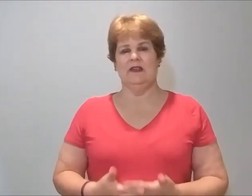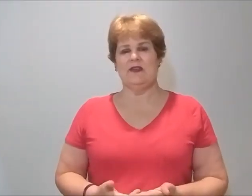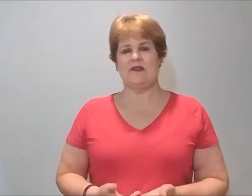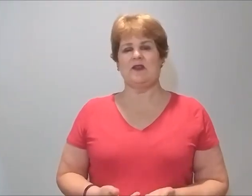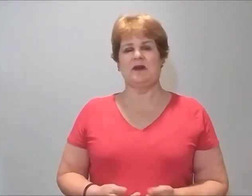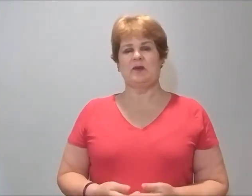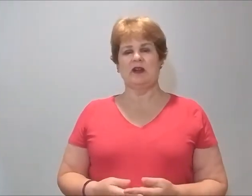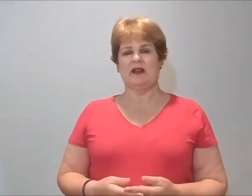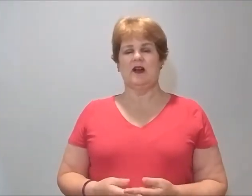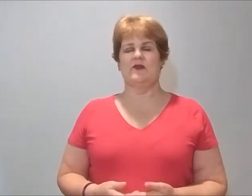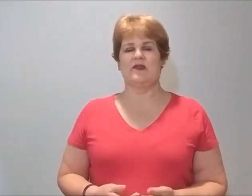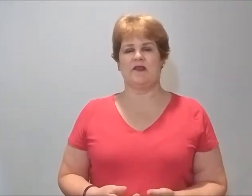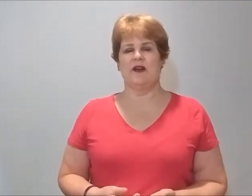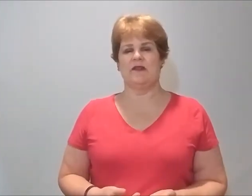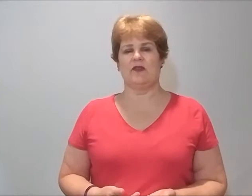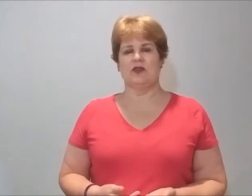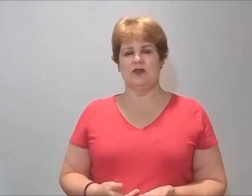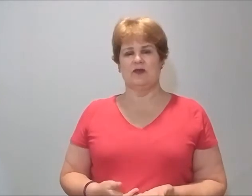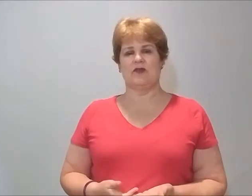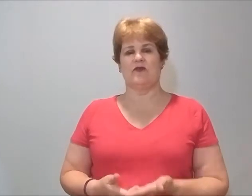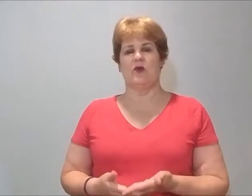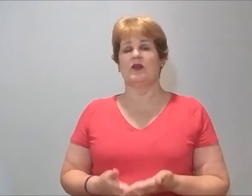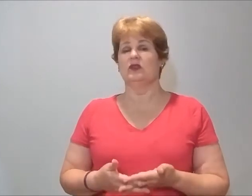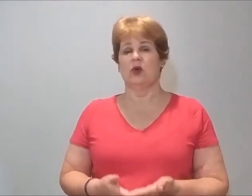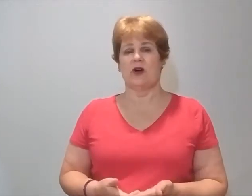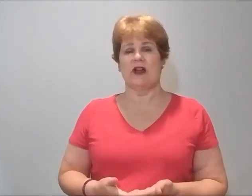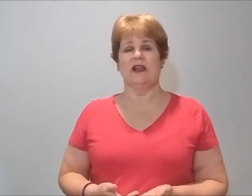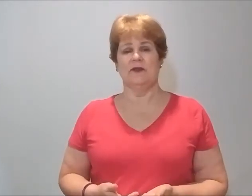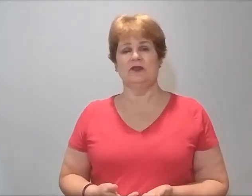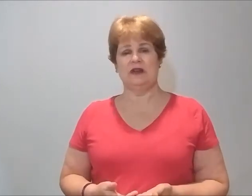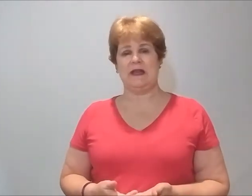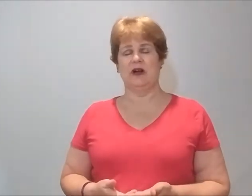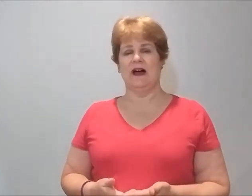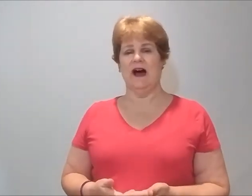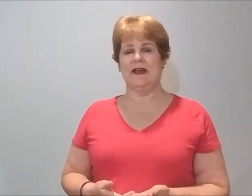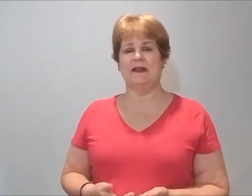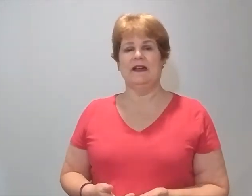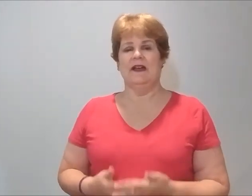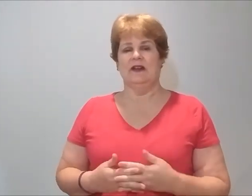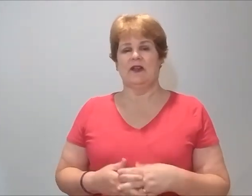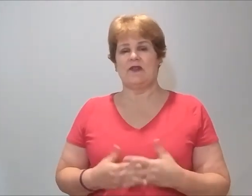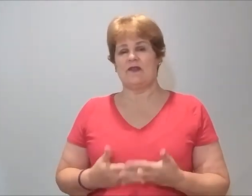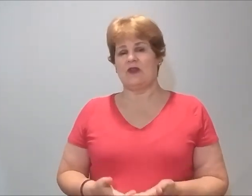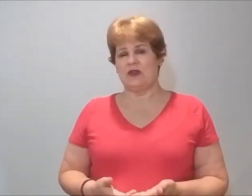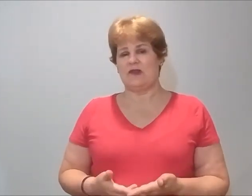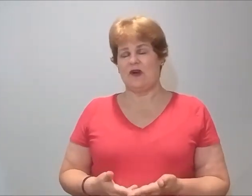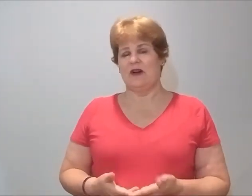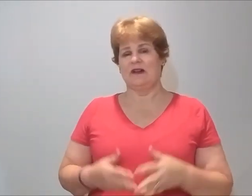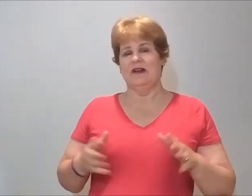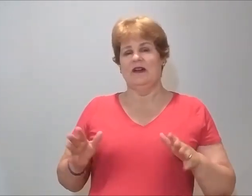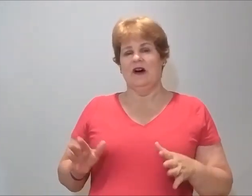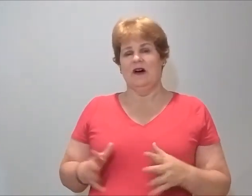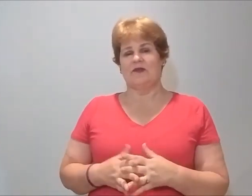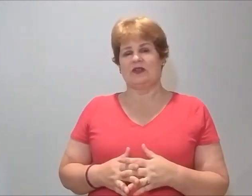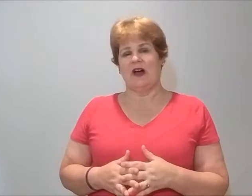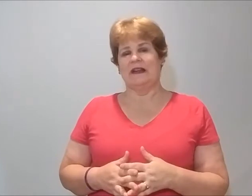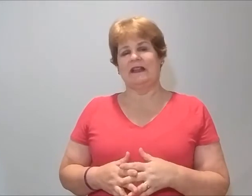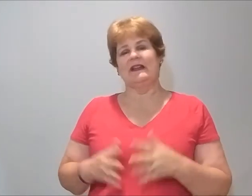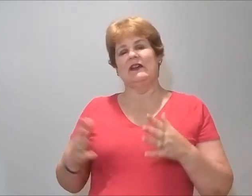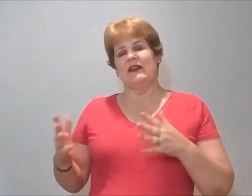In this segment, we're going to cover the signs that are used for Lord, I lift your name on high. Now, this is a good song for signing,